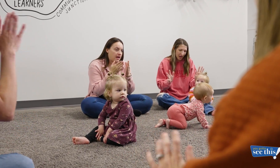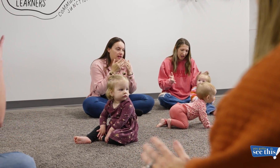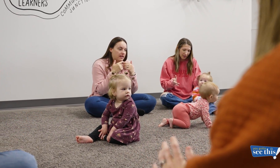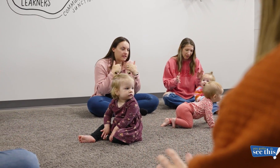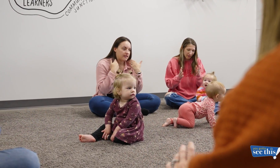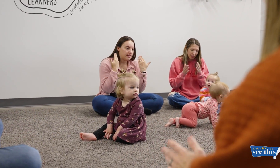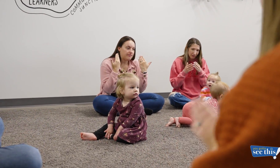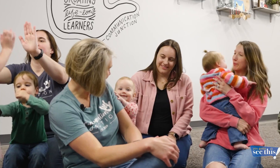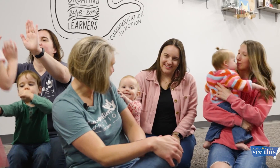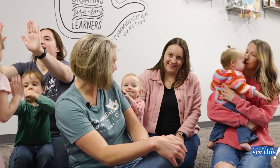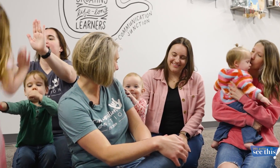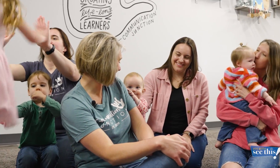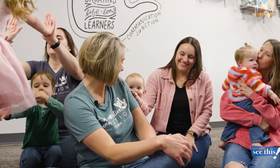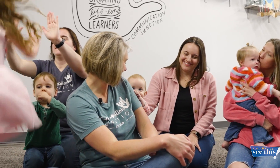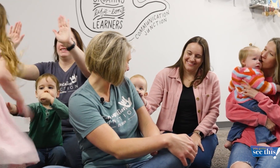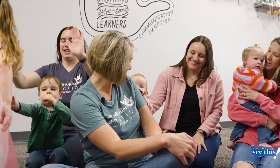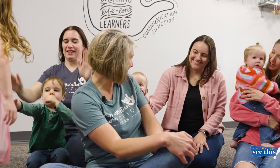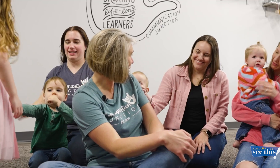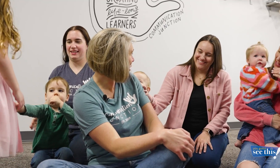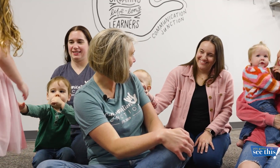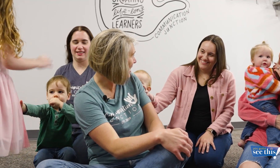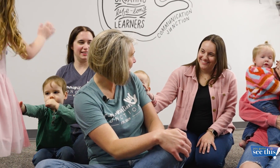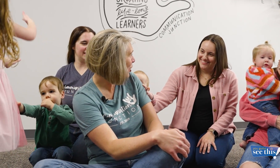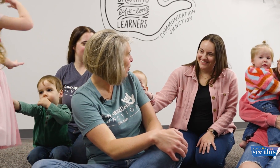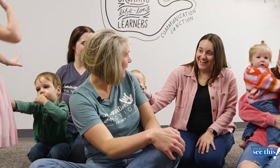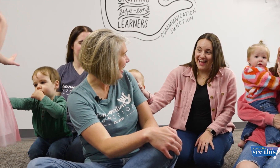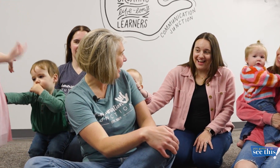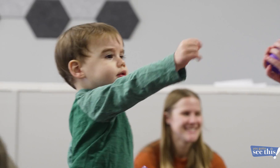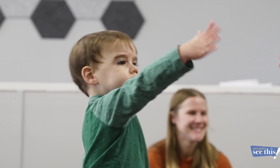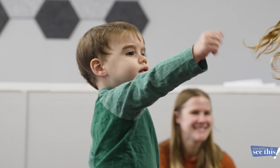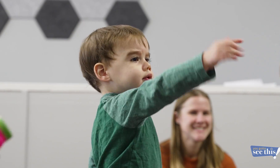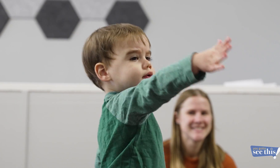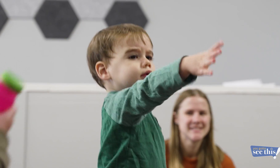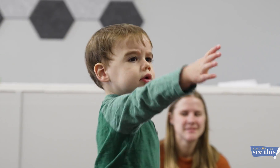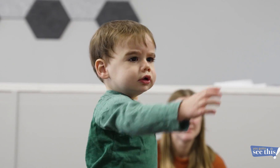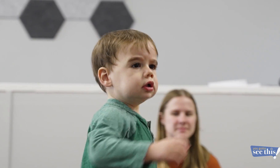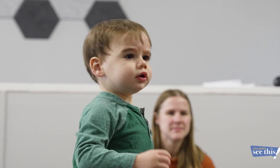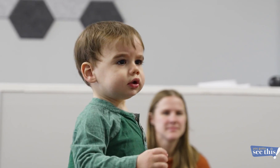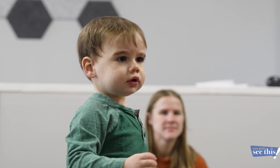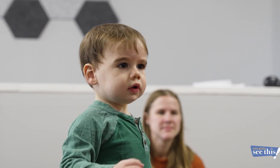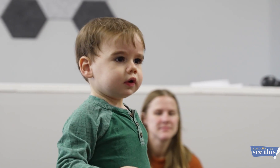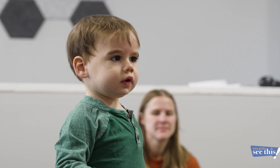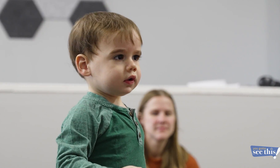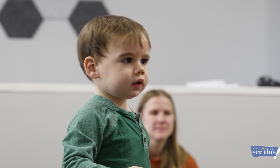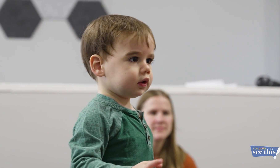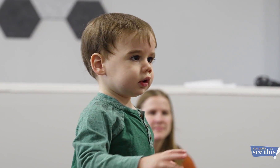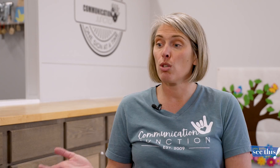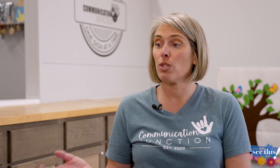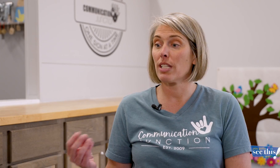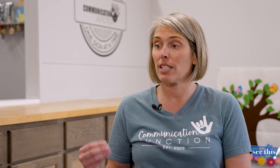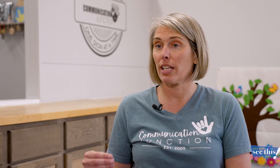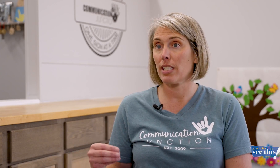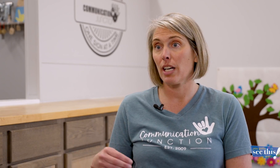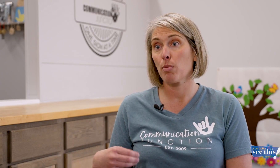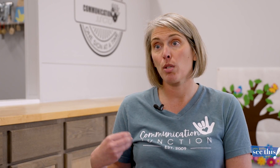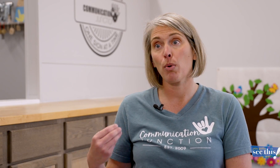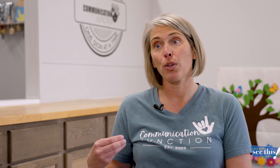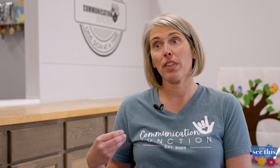about animals, we're teaching about the alphabet. And so since kids are such visual and hands-on learners, using signs to help support that